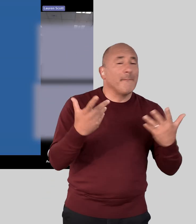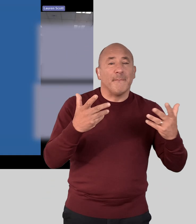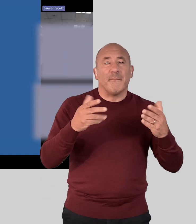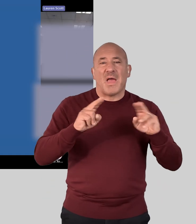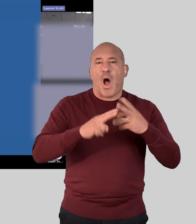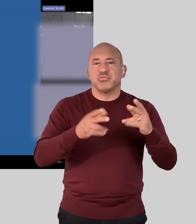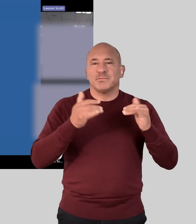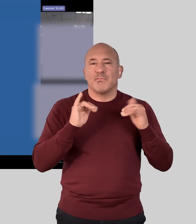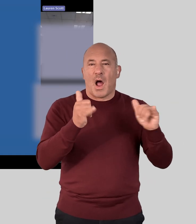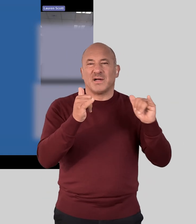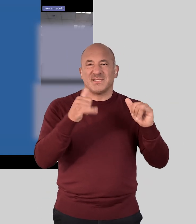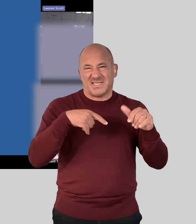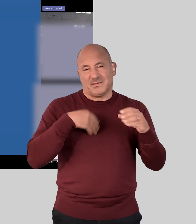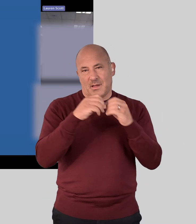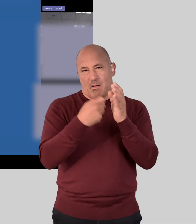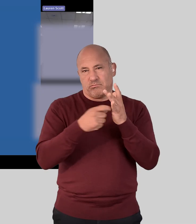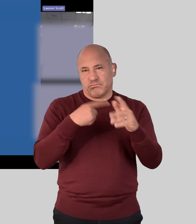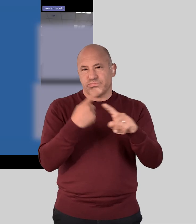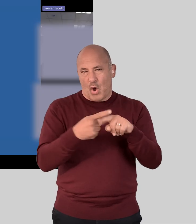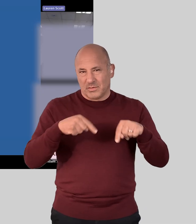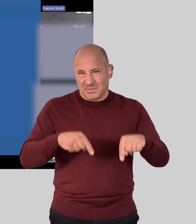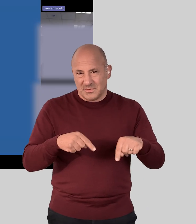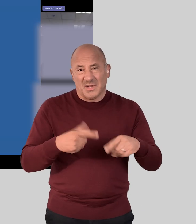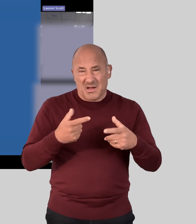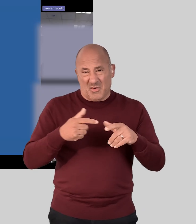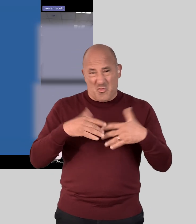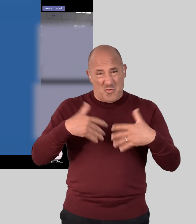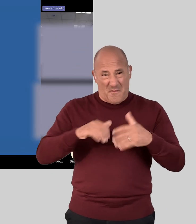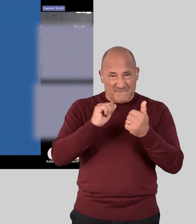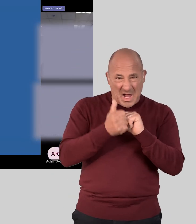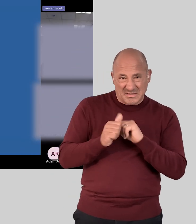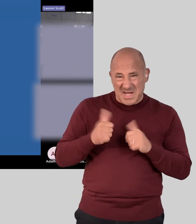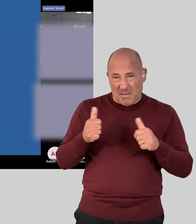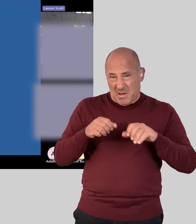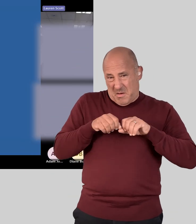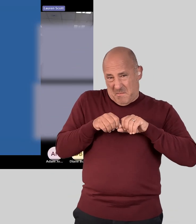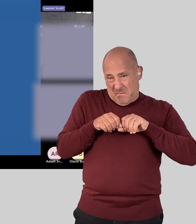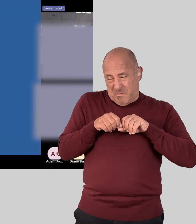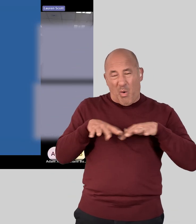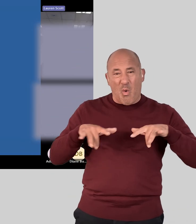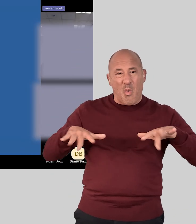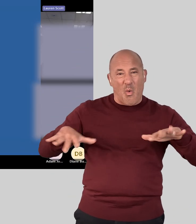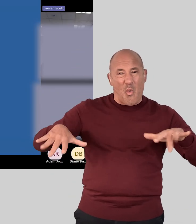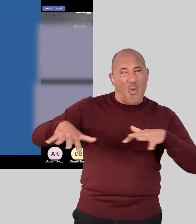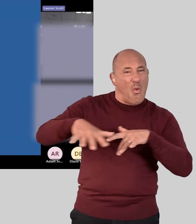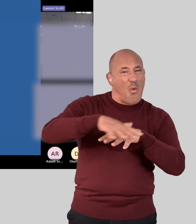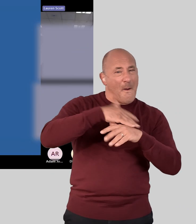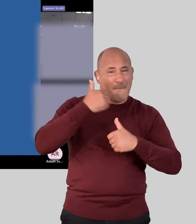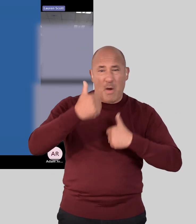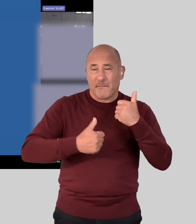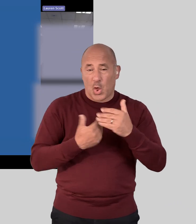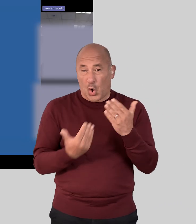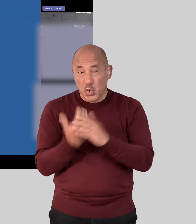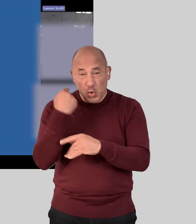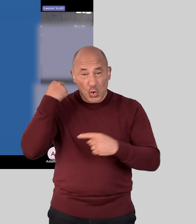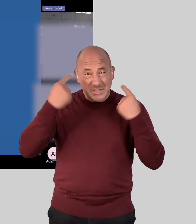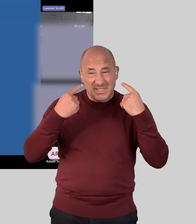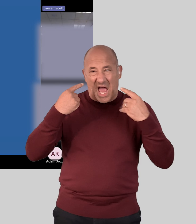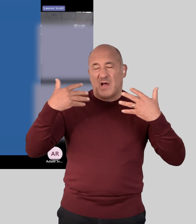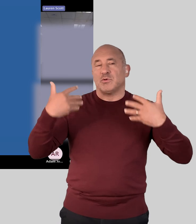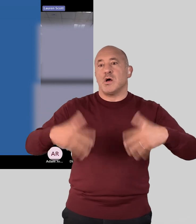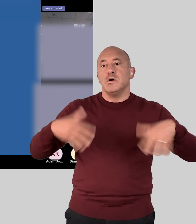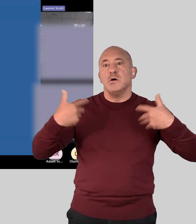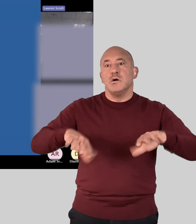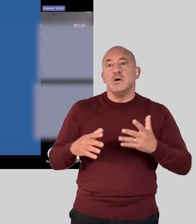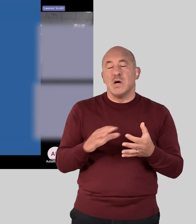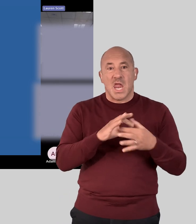Hip-hop music emerged from house parties in the Bronx and spread like wildfire between friends and neighbors at block parties. The